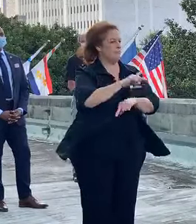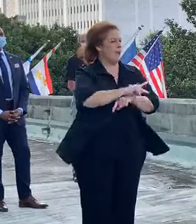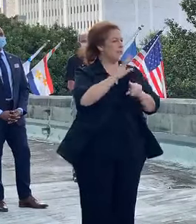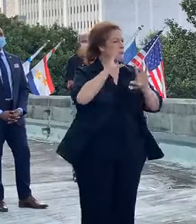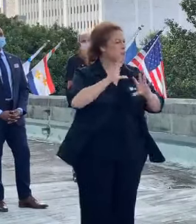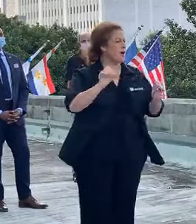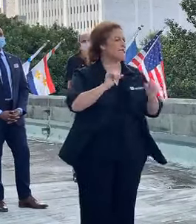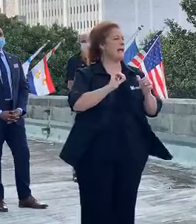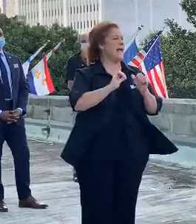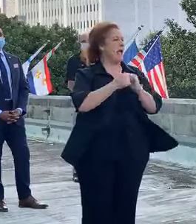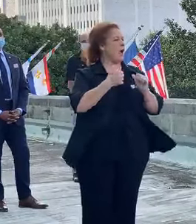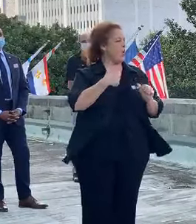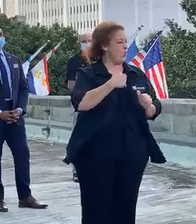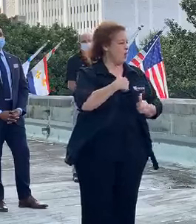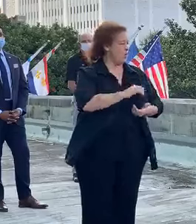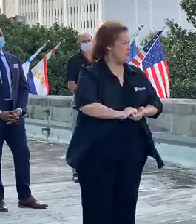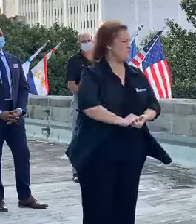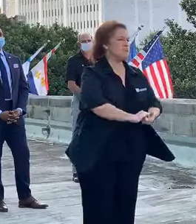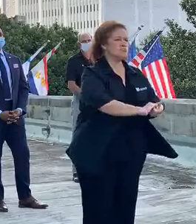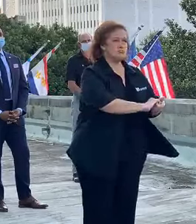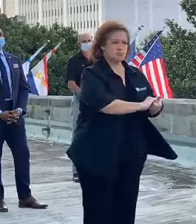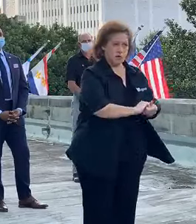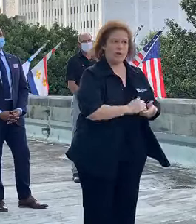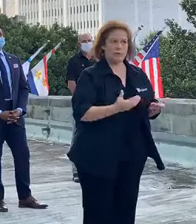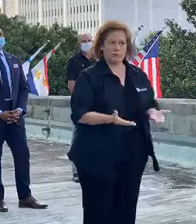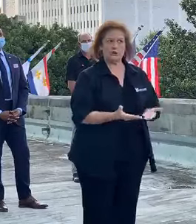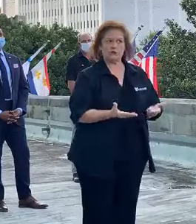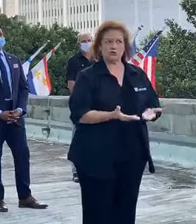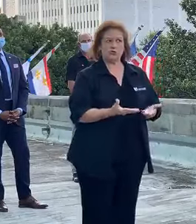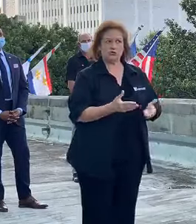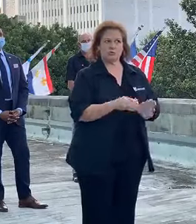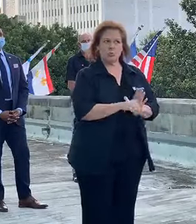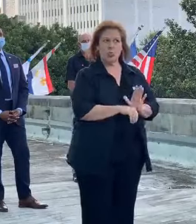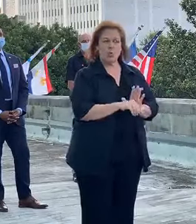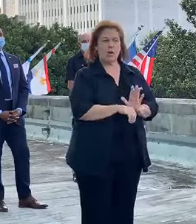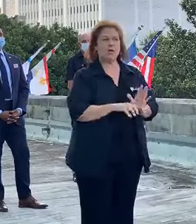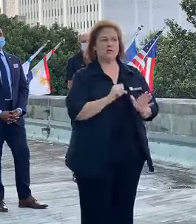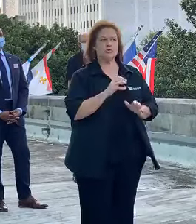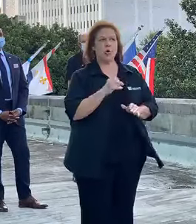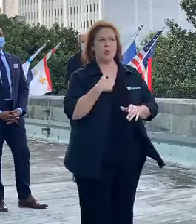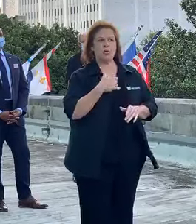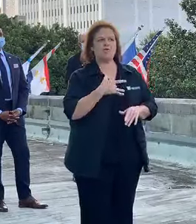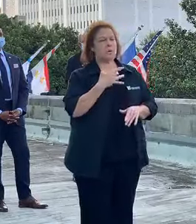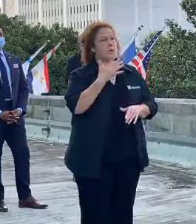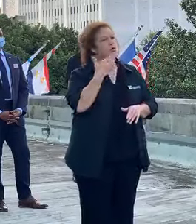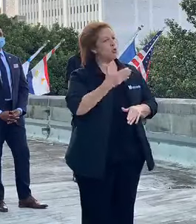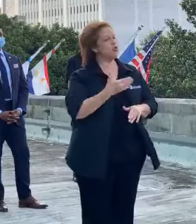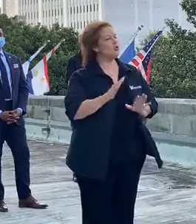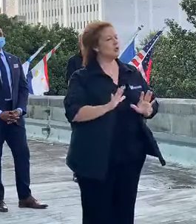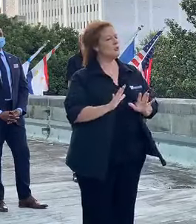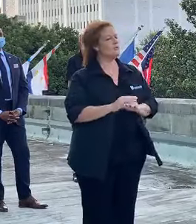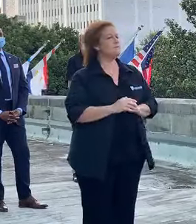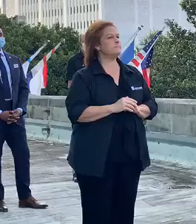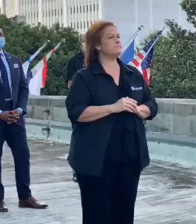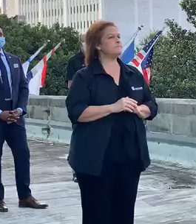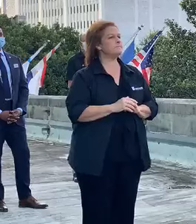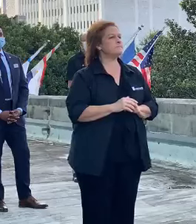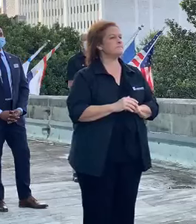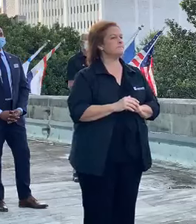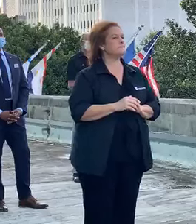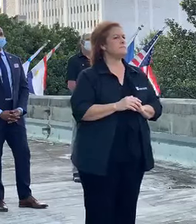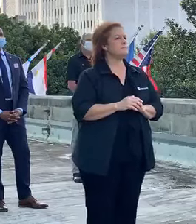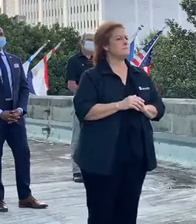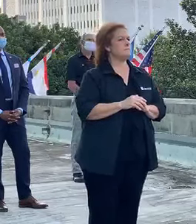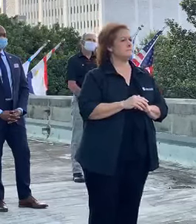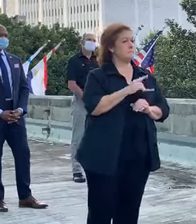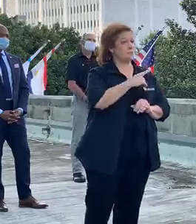how we collaborate. We do that in the city of New Orleans. So we're confident. And one other question. You're